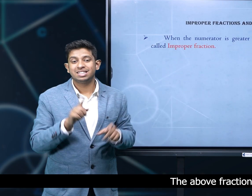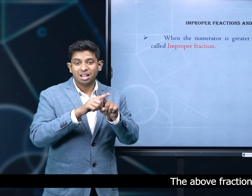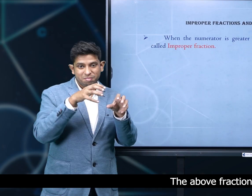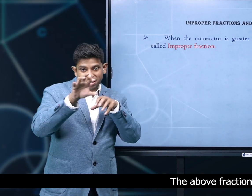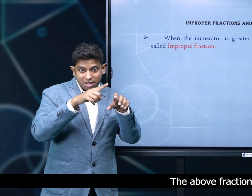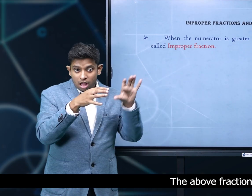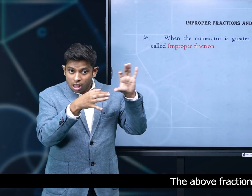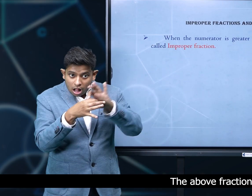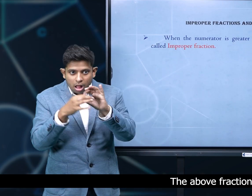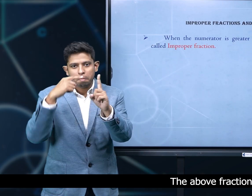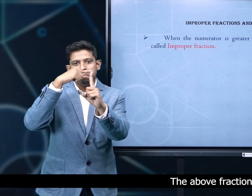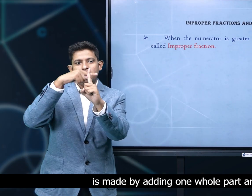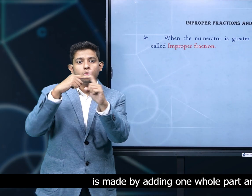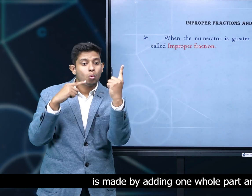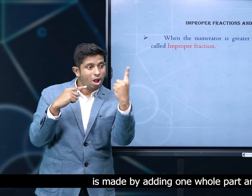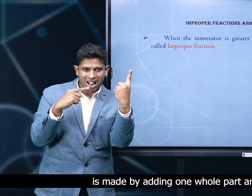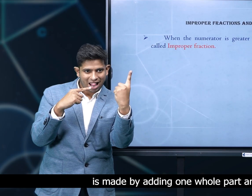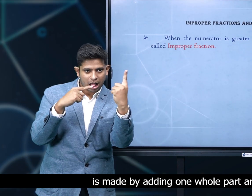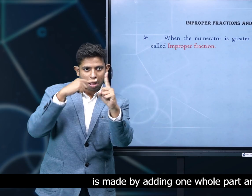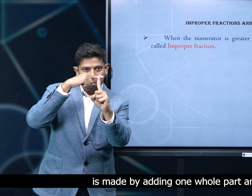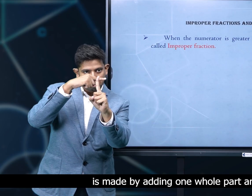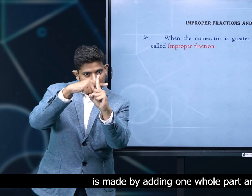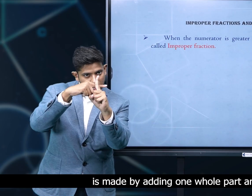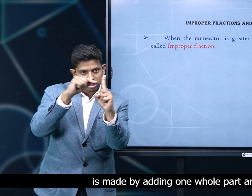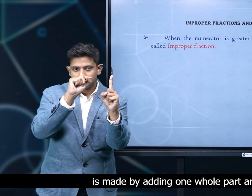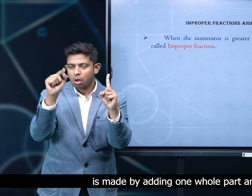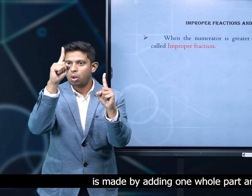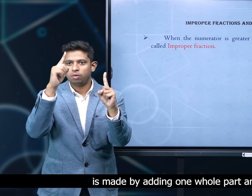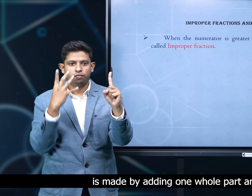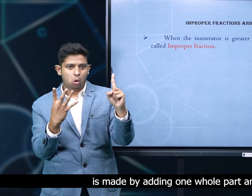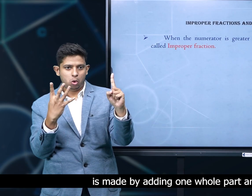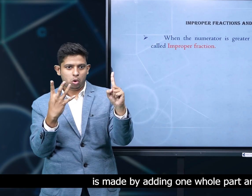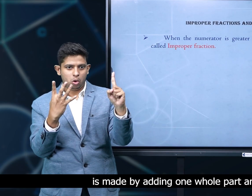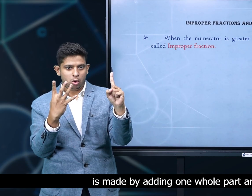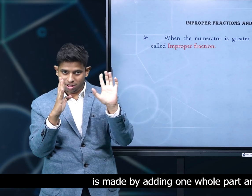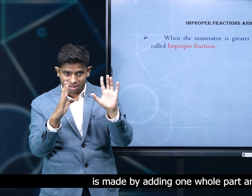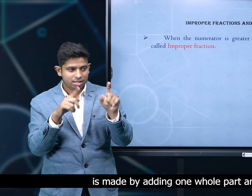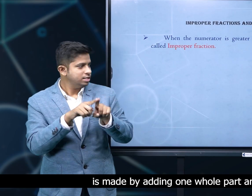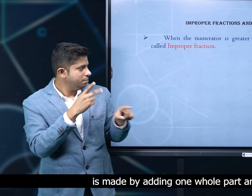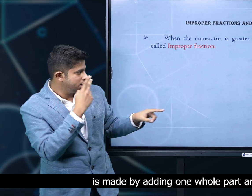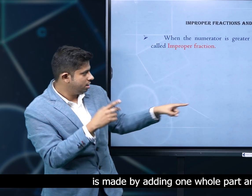The above fraction is made by adding one whole part and 1/4 part.